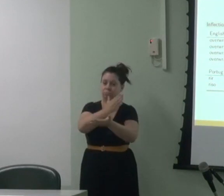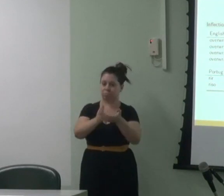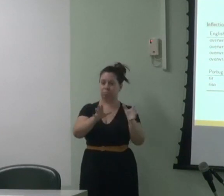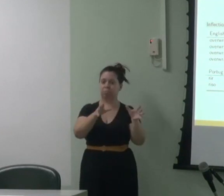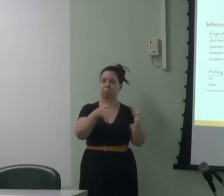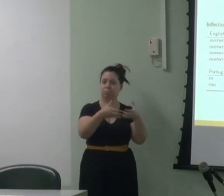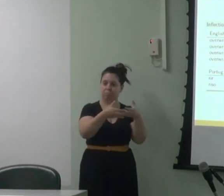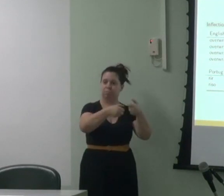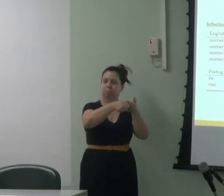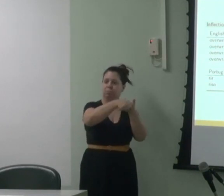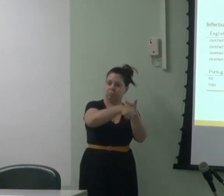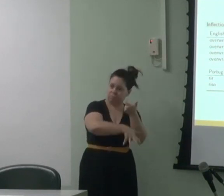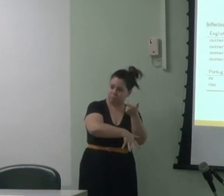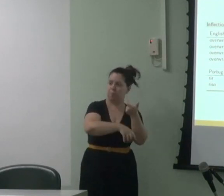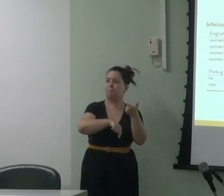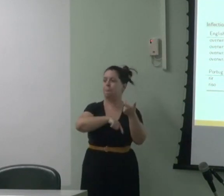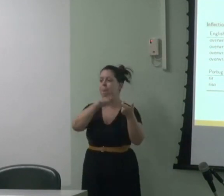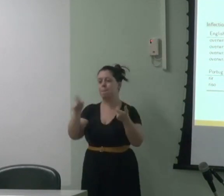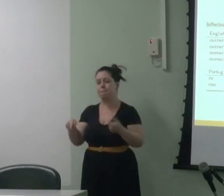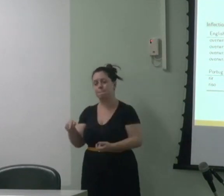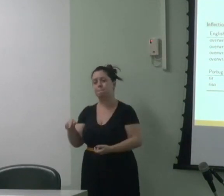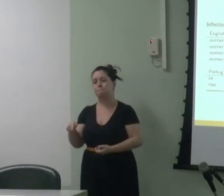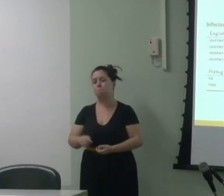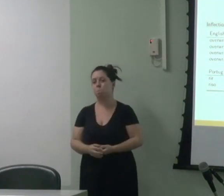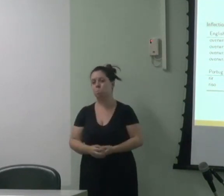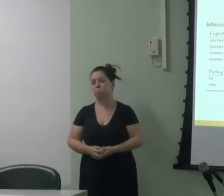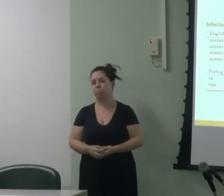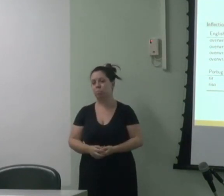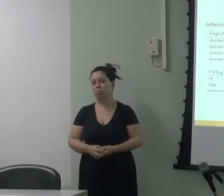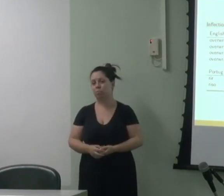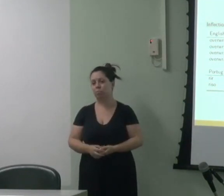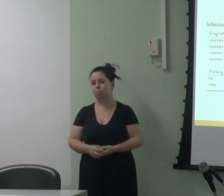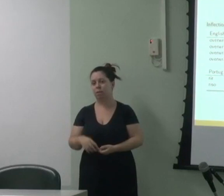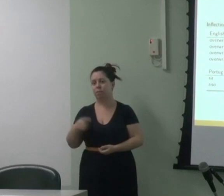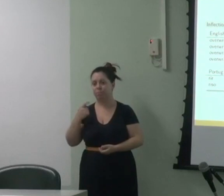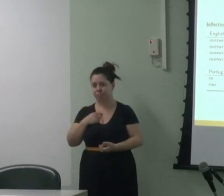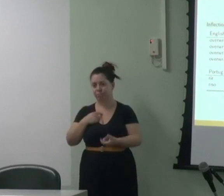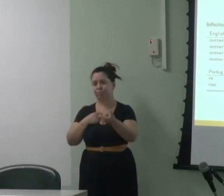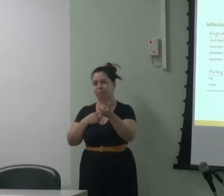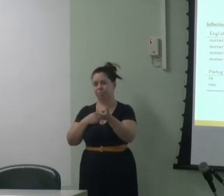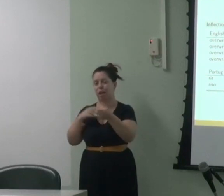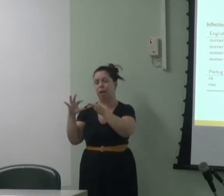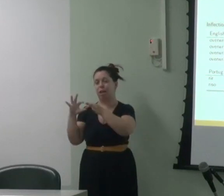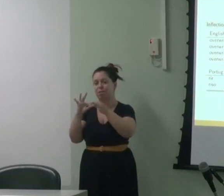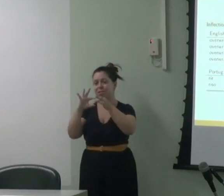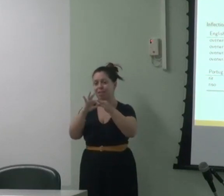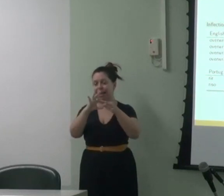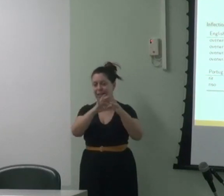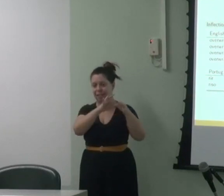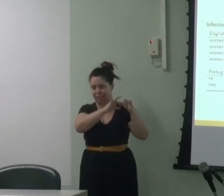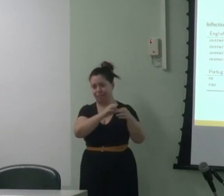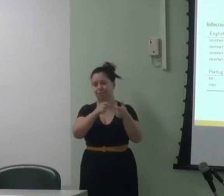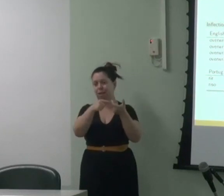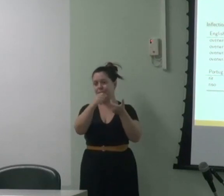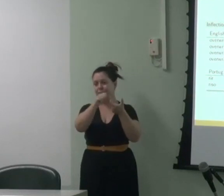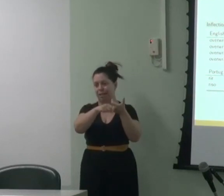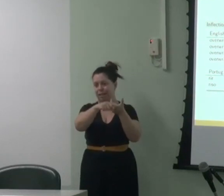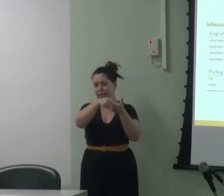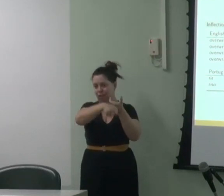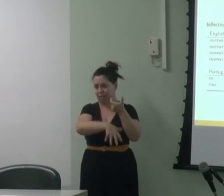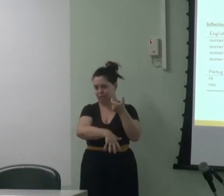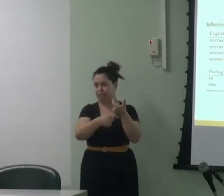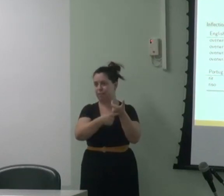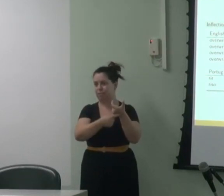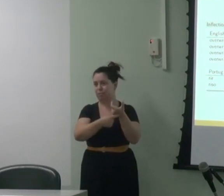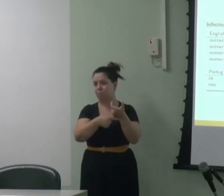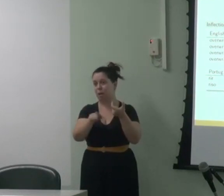third column in the inflectional file, but we have just the string of the derivational affix, but not the meaning. We don't know that it is